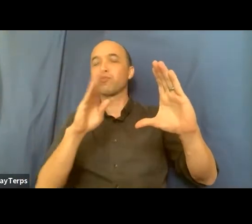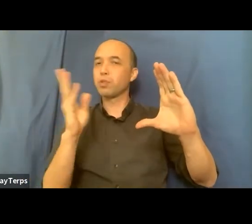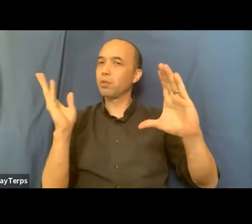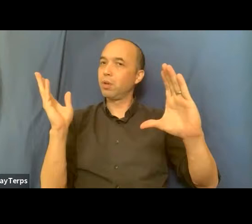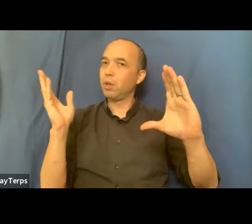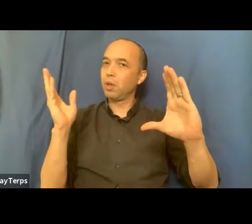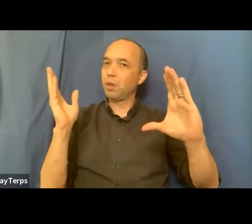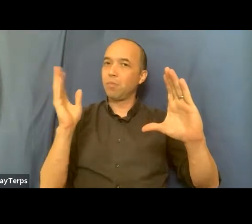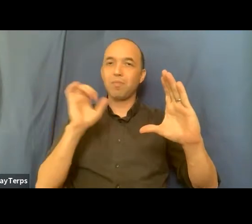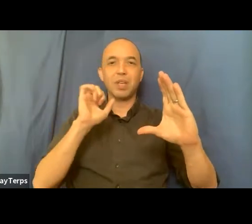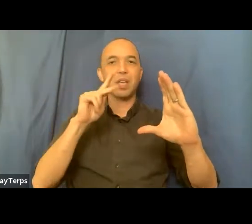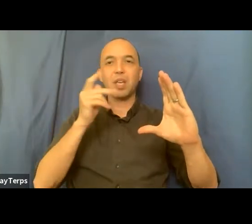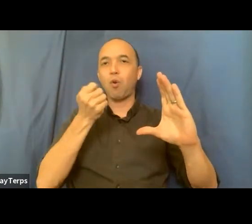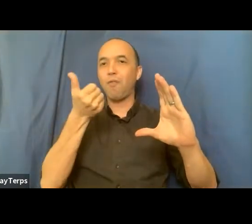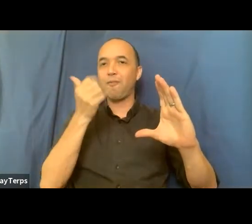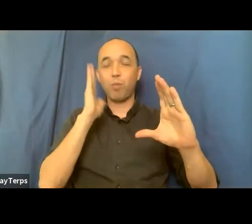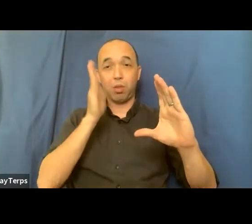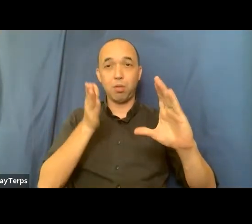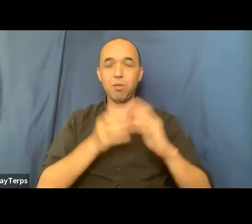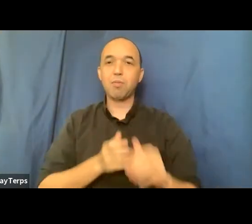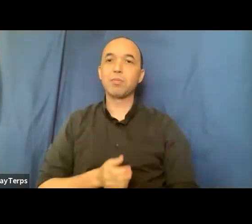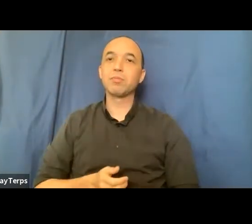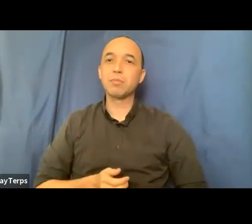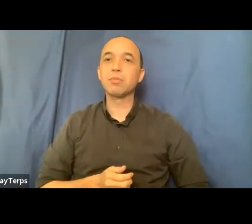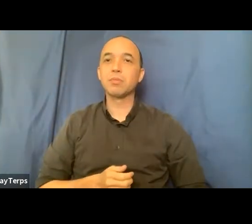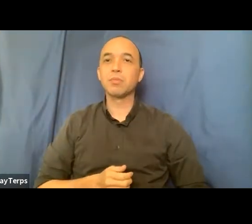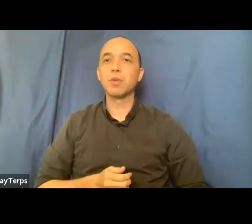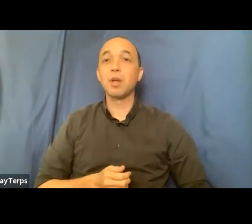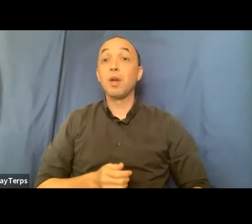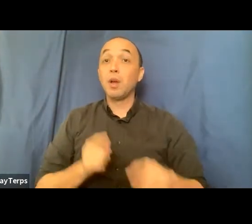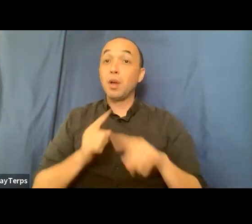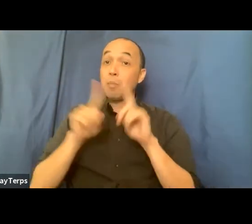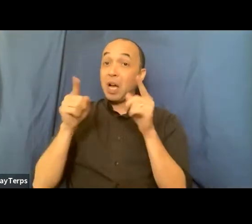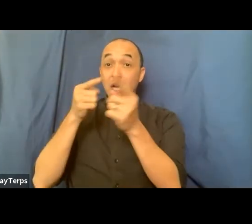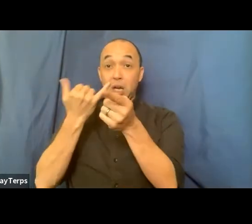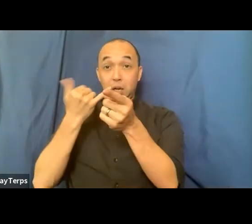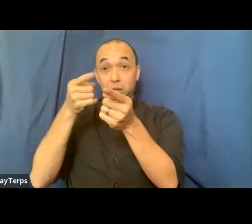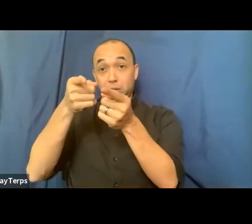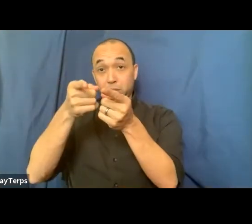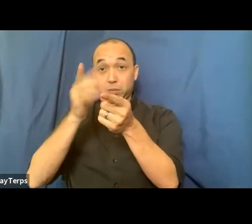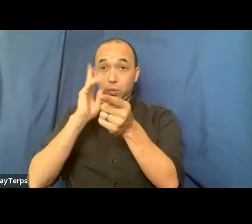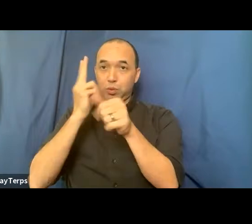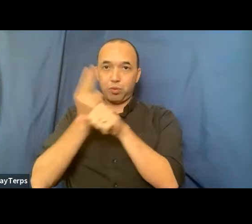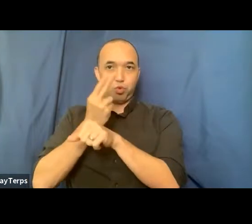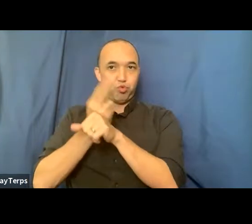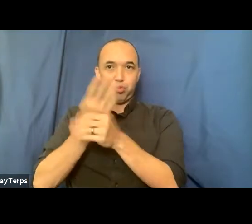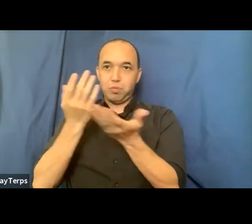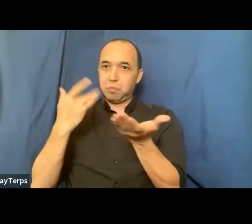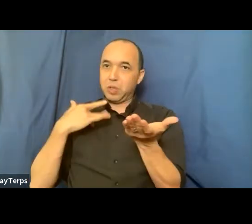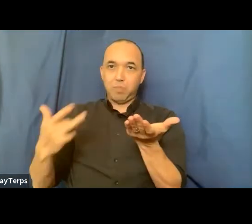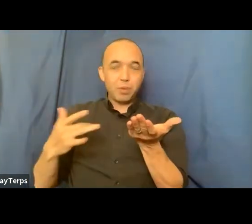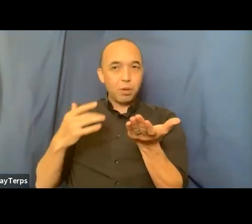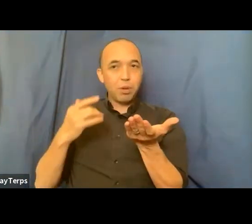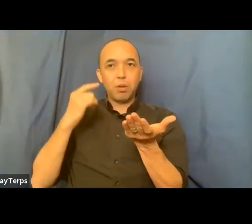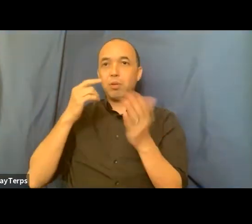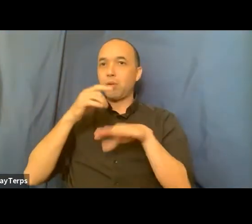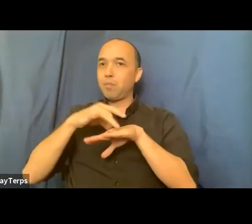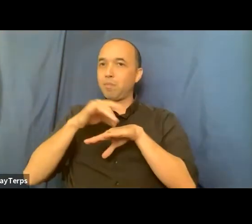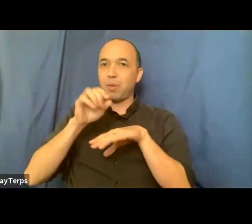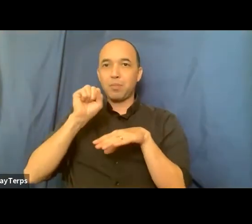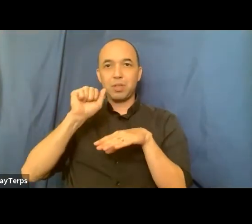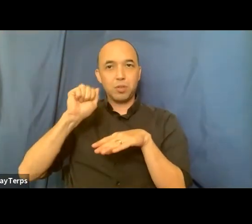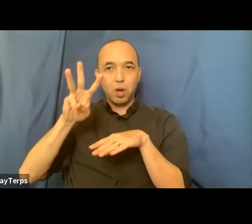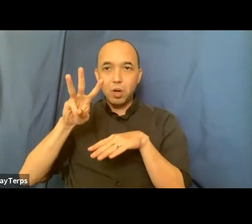the ink right off. But I'm going to show you guys, I'm going to grab a classic carving knife and I'm